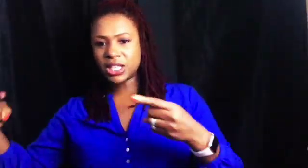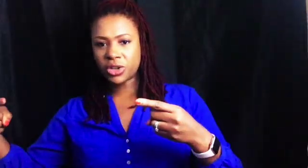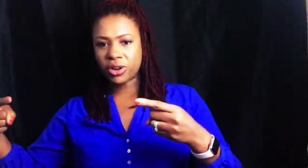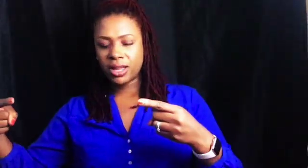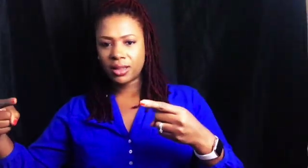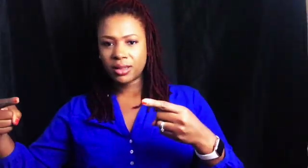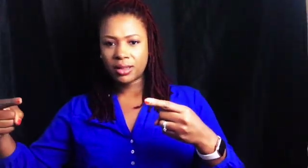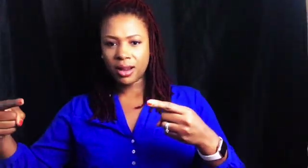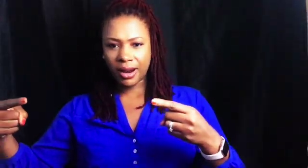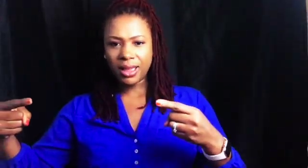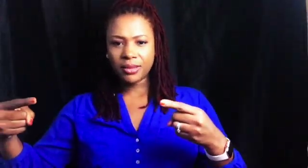disagree. All right.